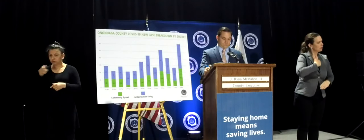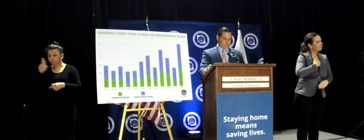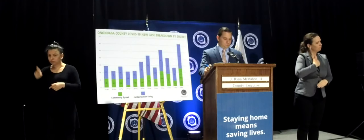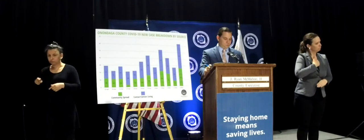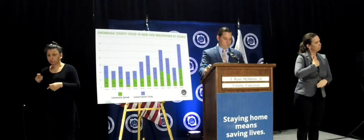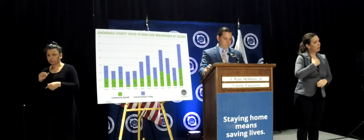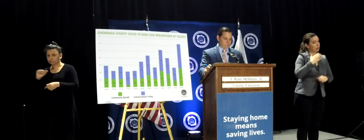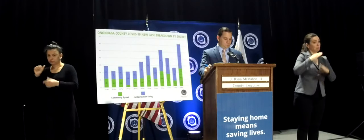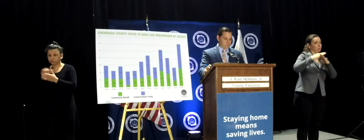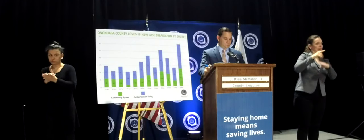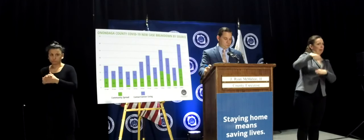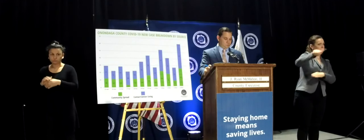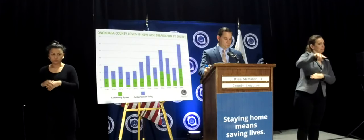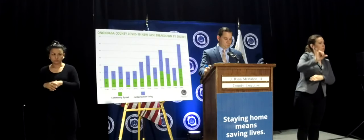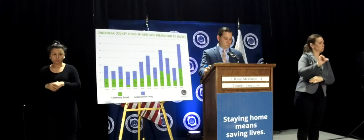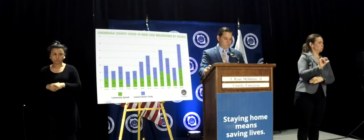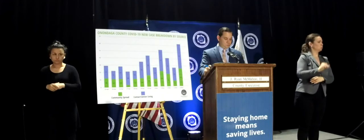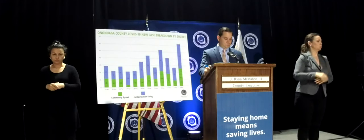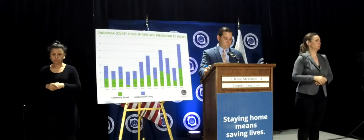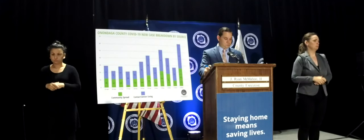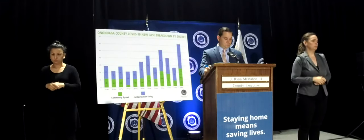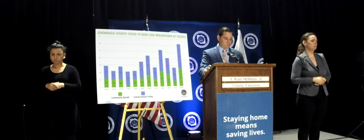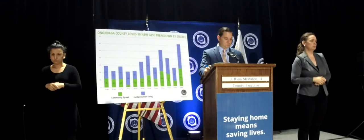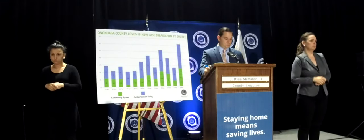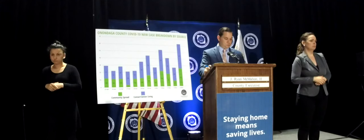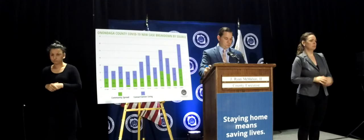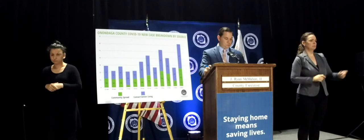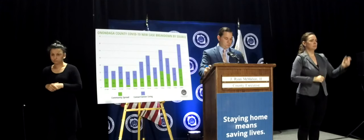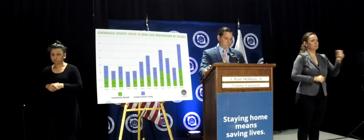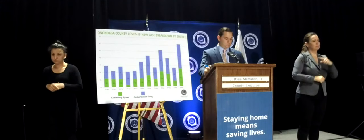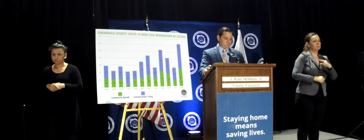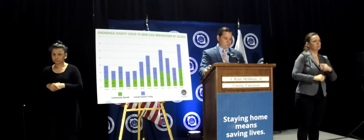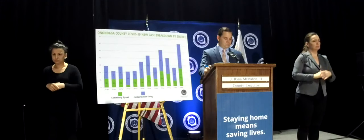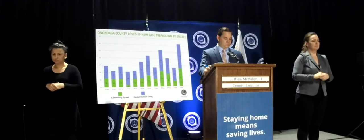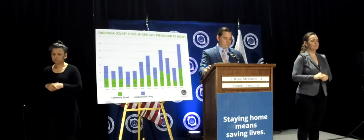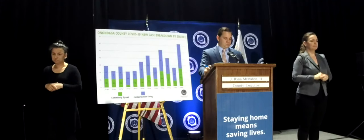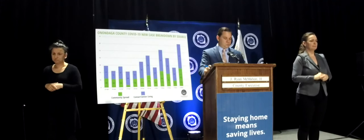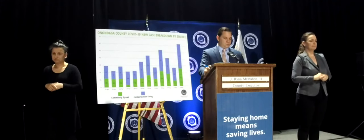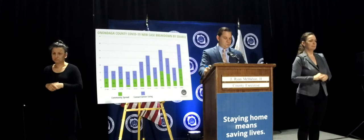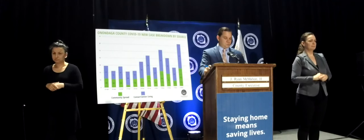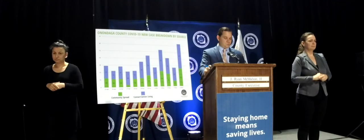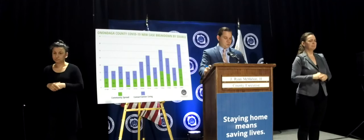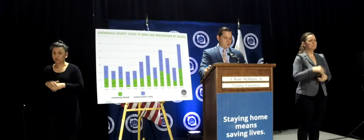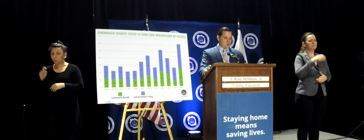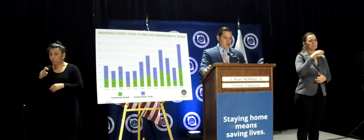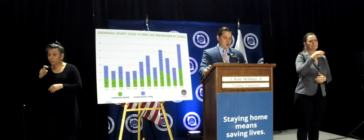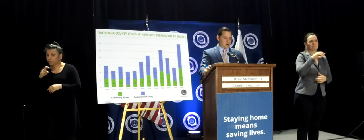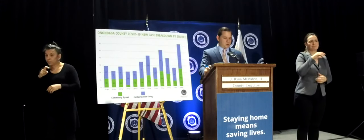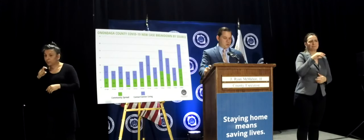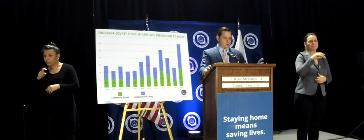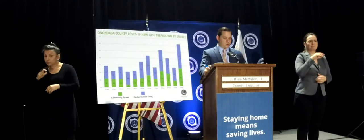Ryan, do you have any summary data yet on the senior living proactive testing?